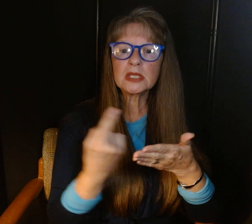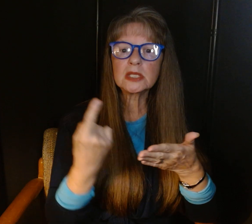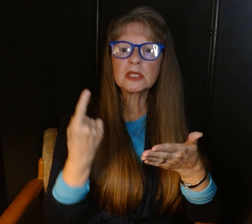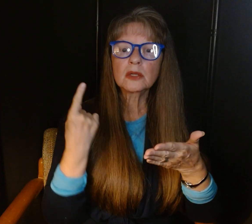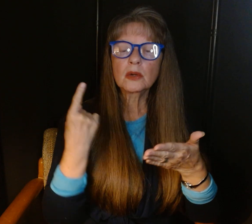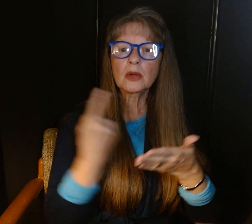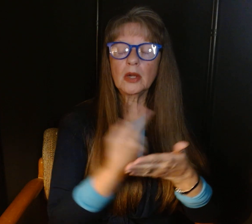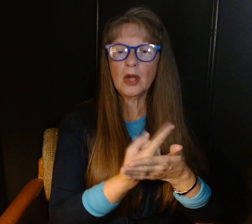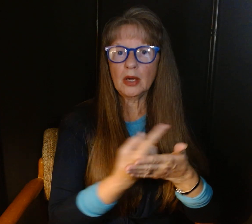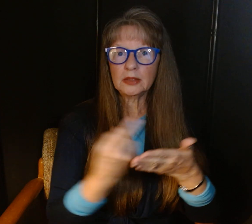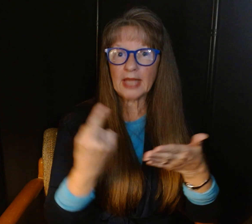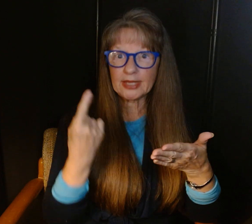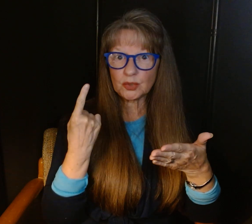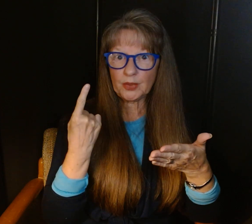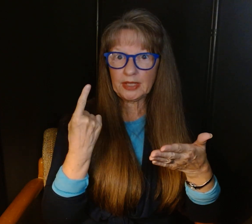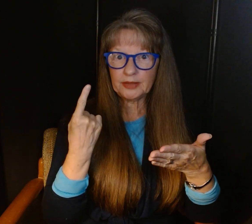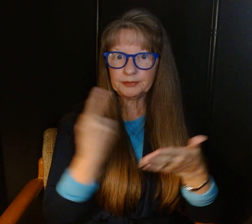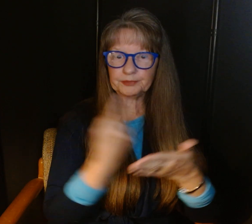is last week.